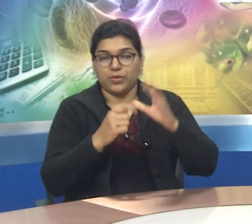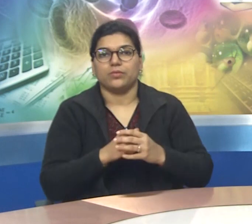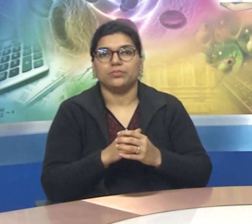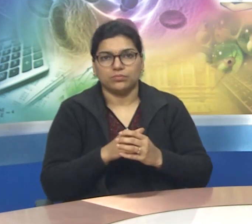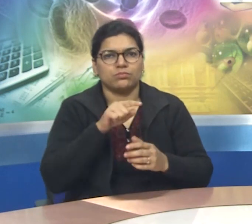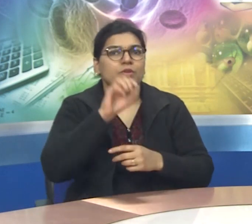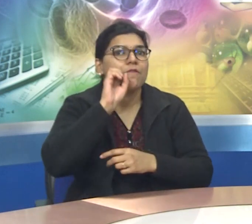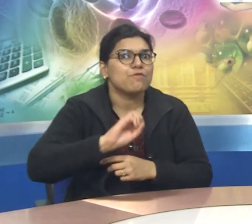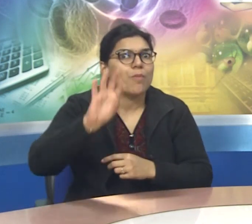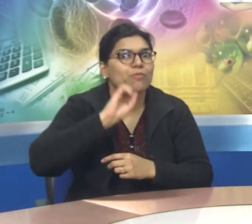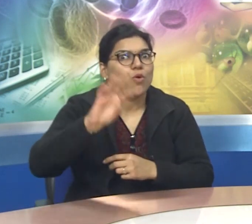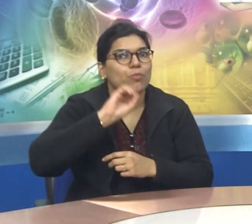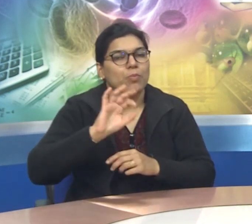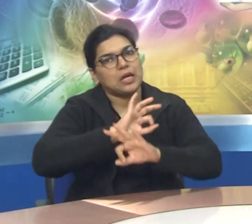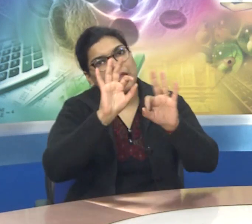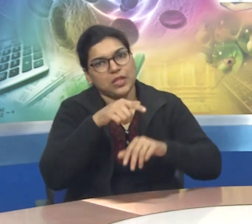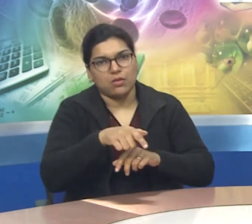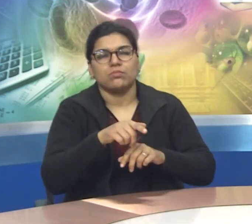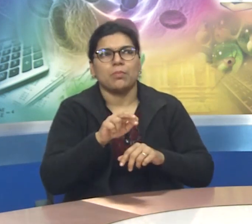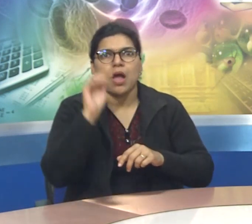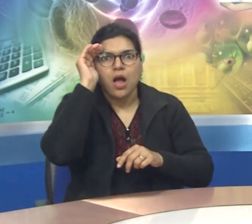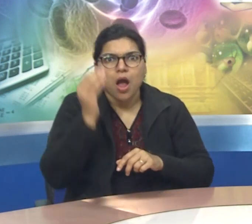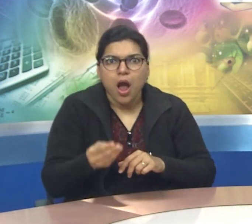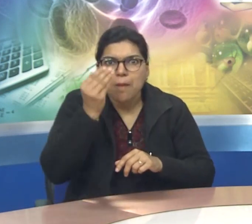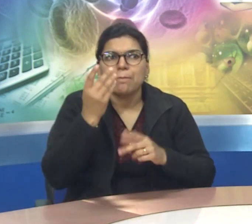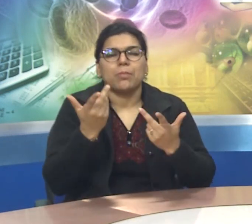The fifth implication of the third law talks about publicity.